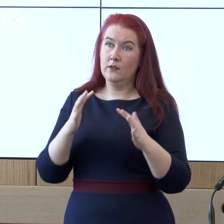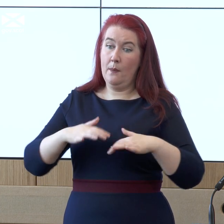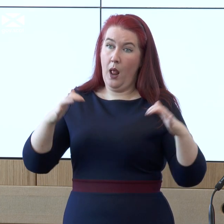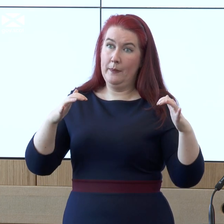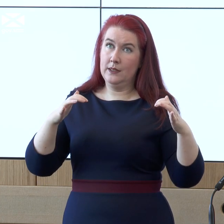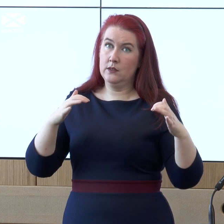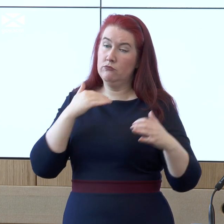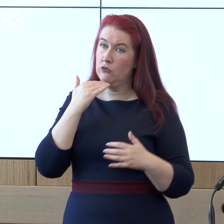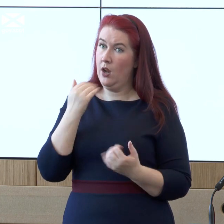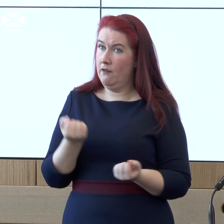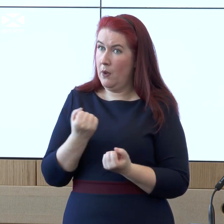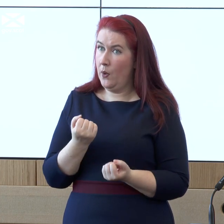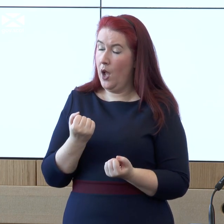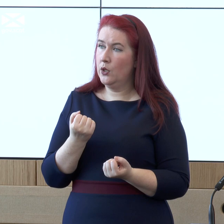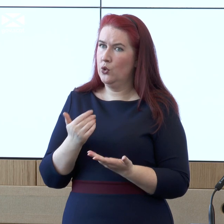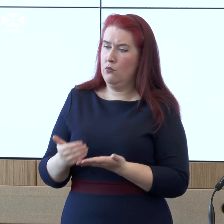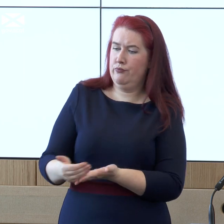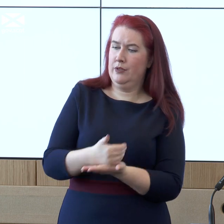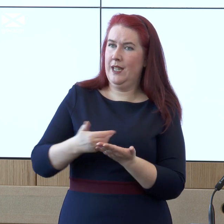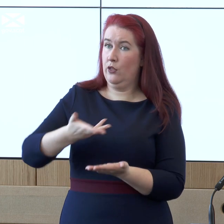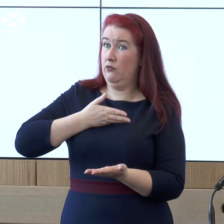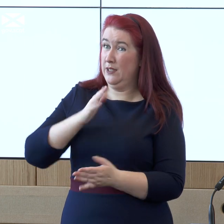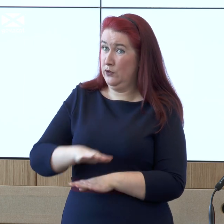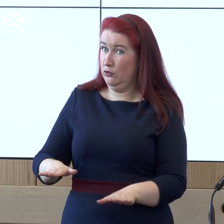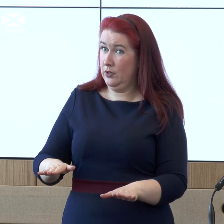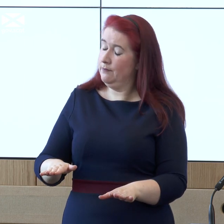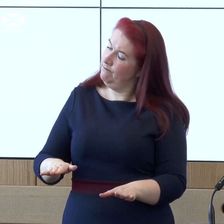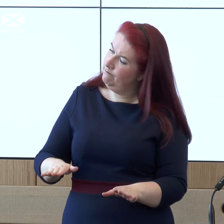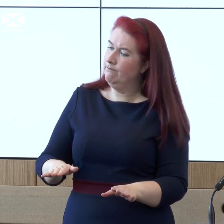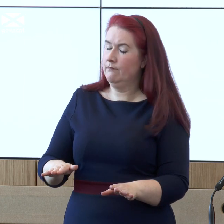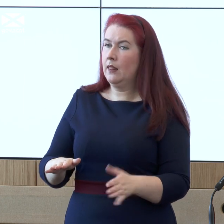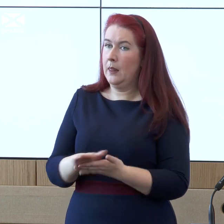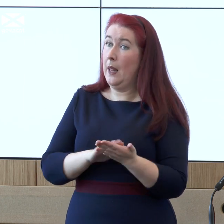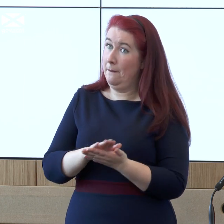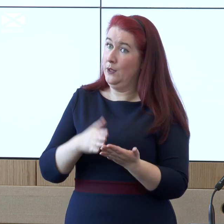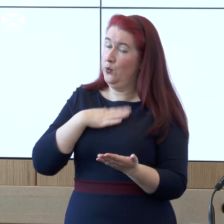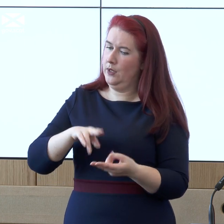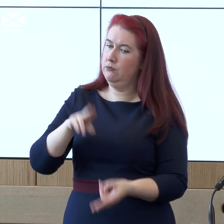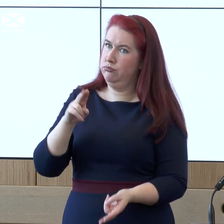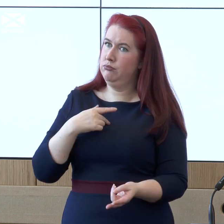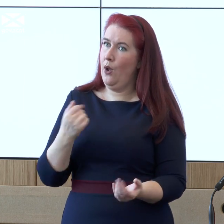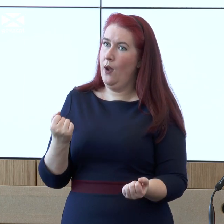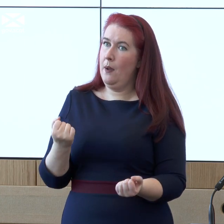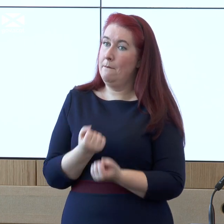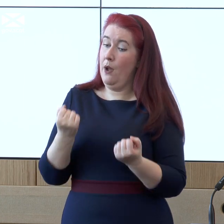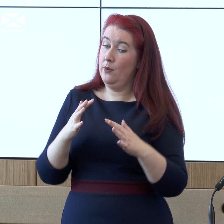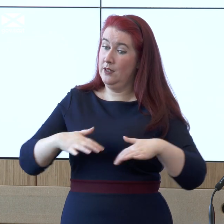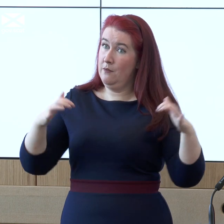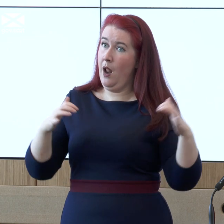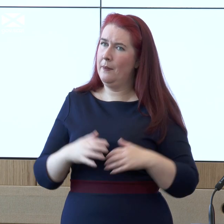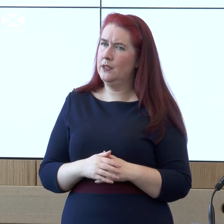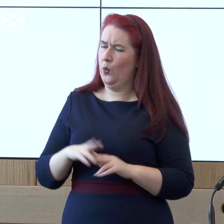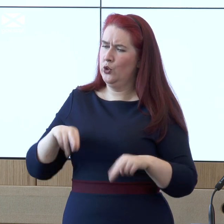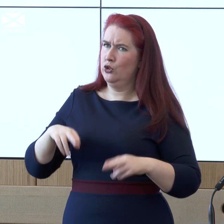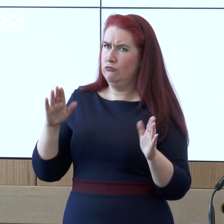restrictive to properly protect the rights of children, then that tells us we need to increase the powers of our Parliament, not that we need to reduce